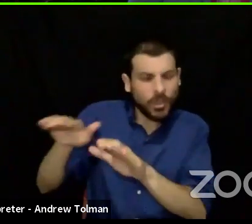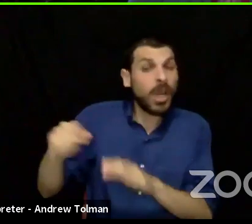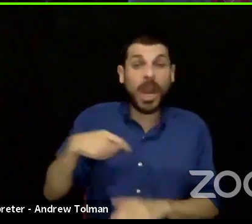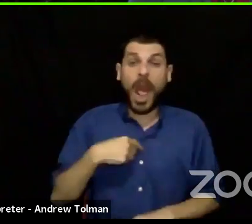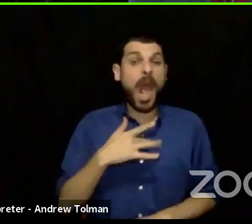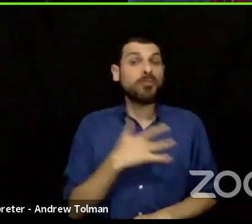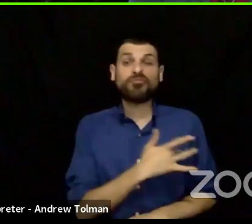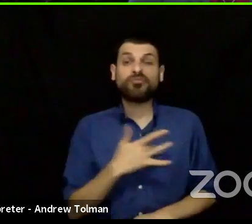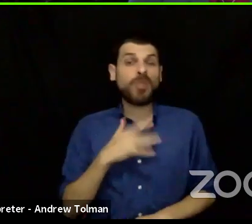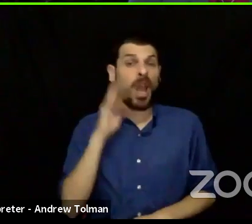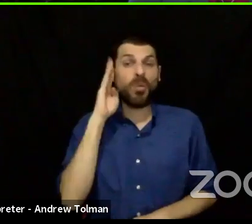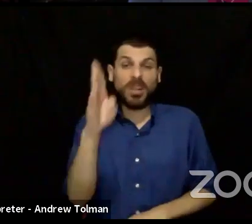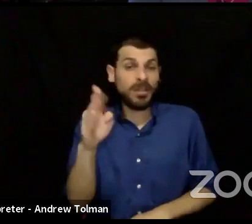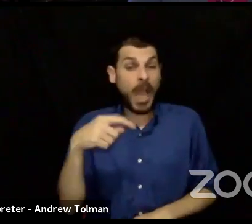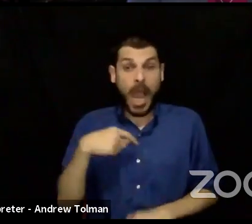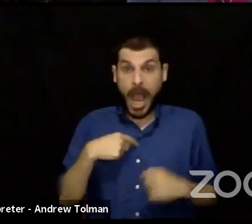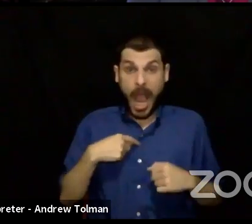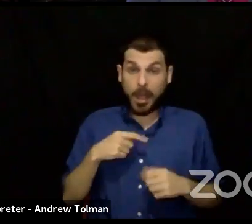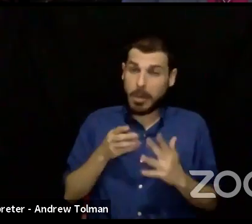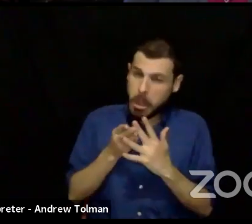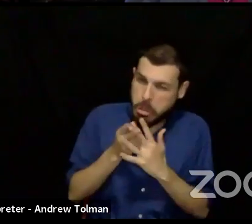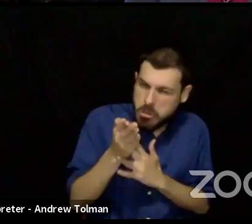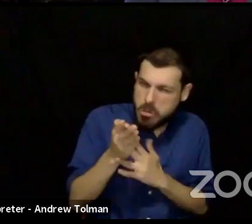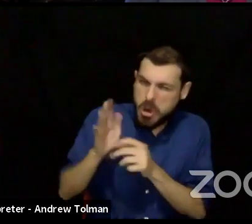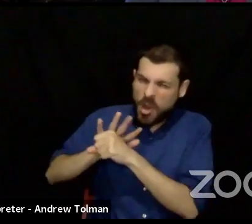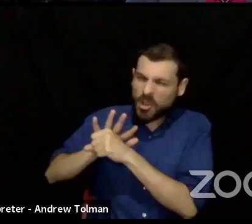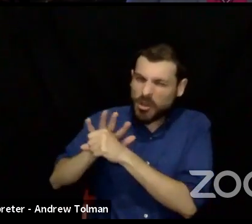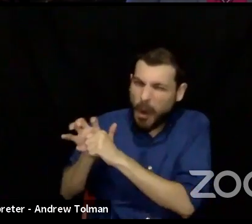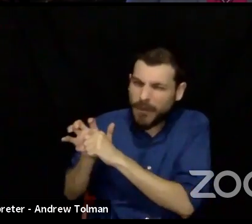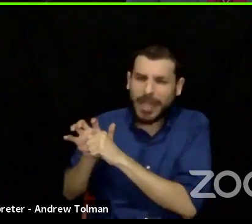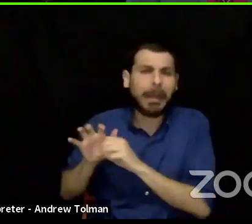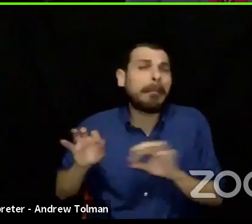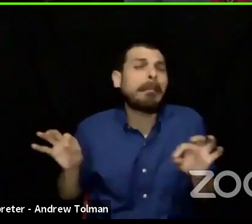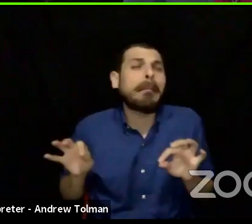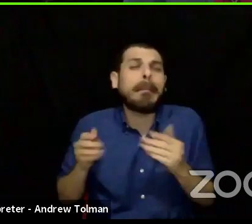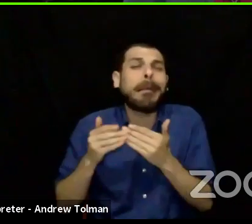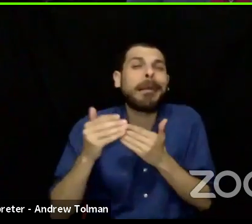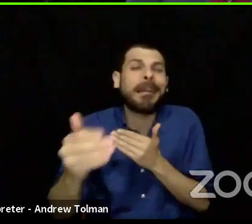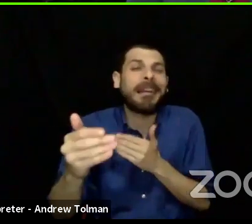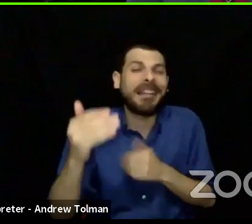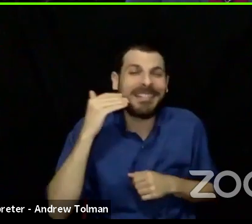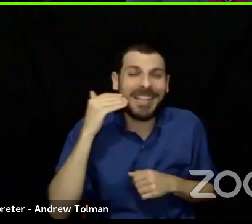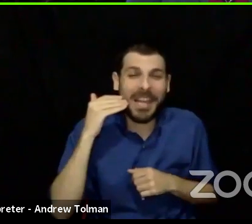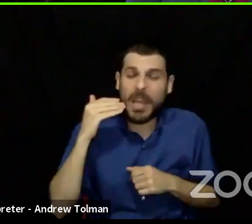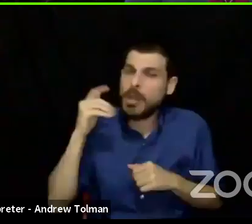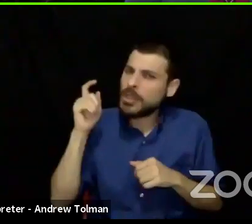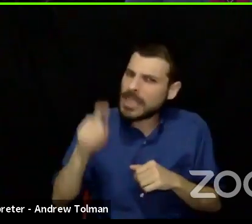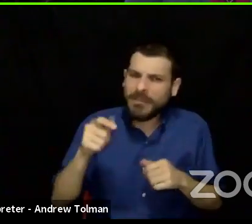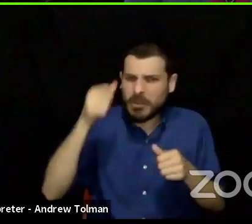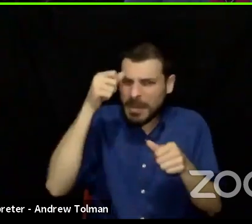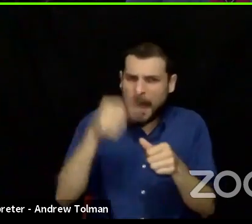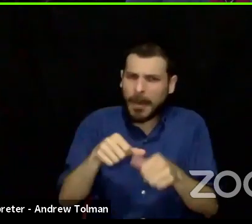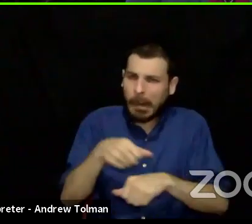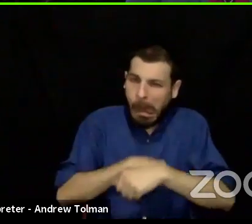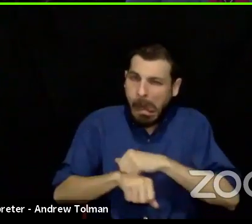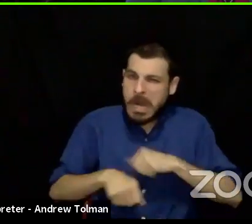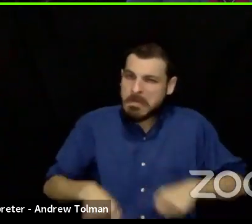survive through COVID. I'm like, now we're trying to fight for our lives. If we can remember to put our pants on and then,